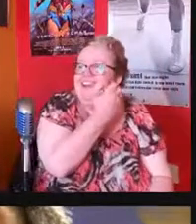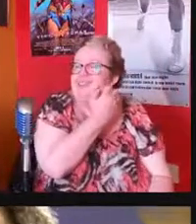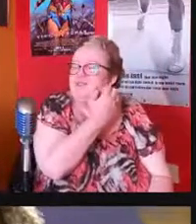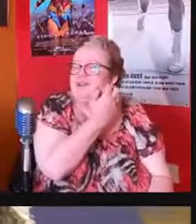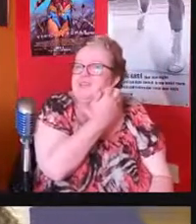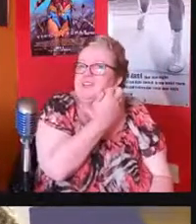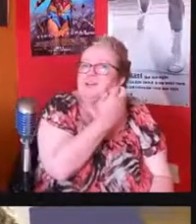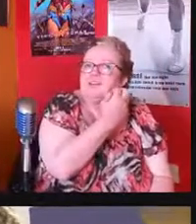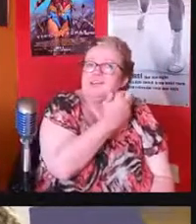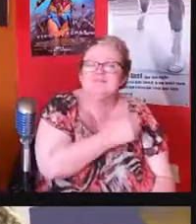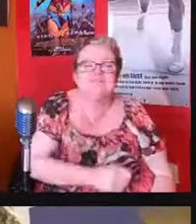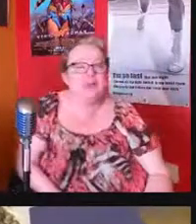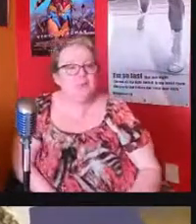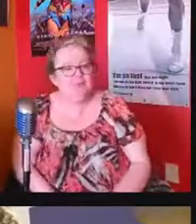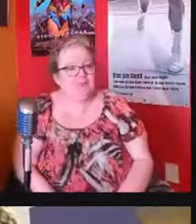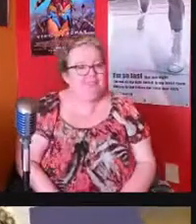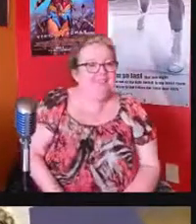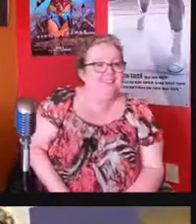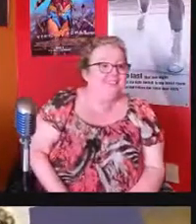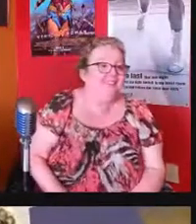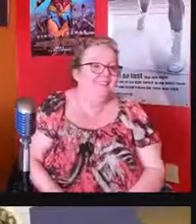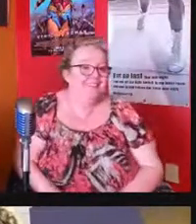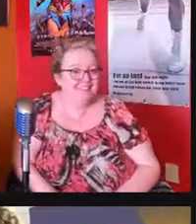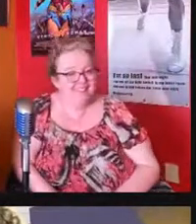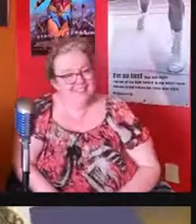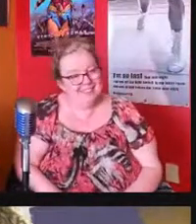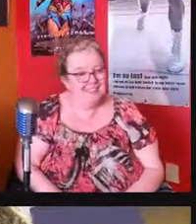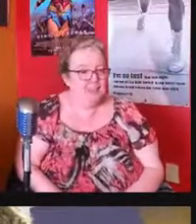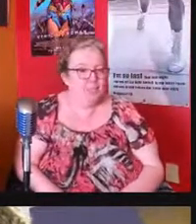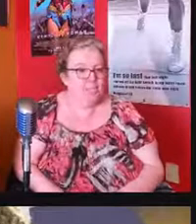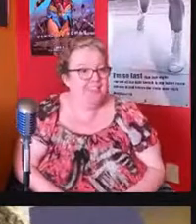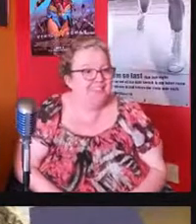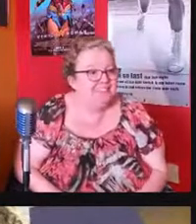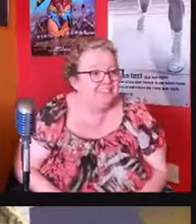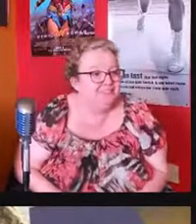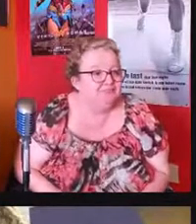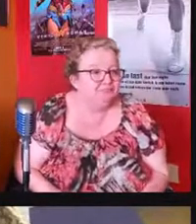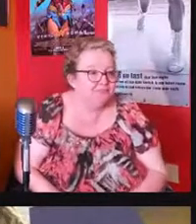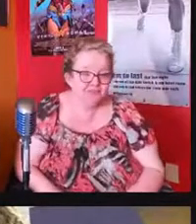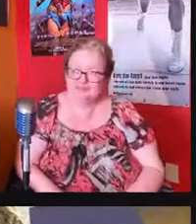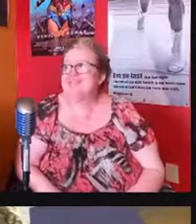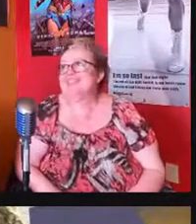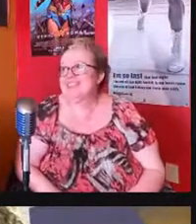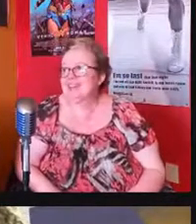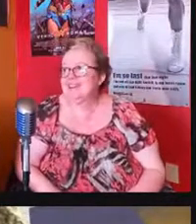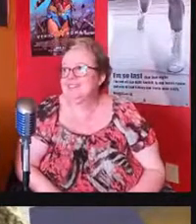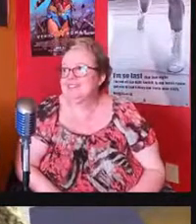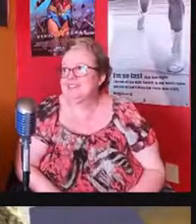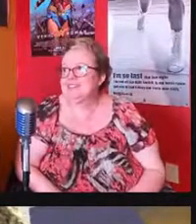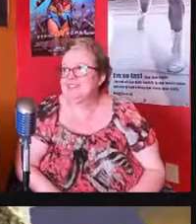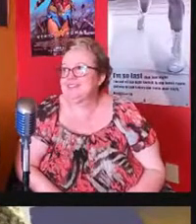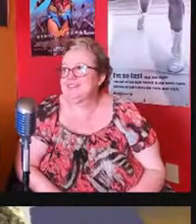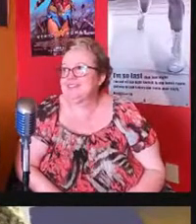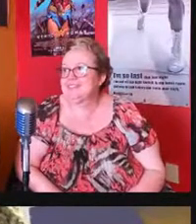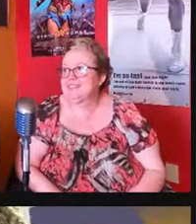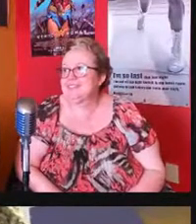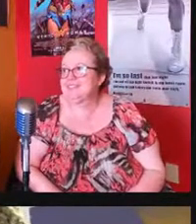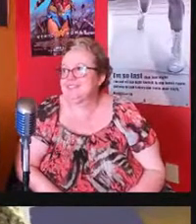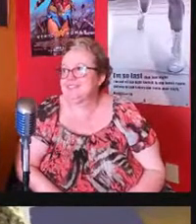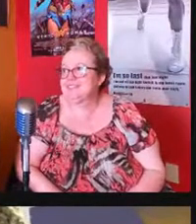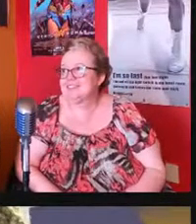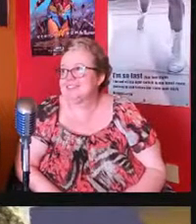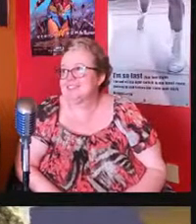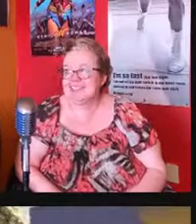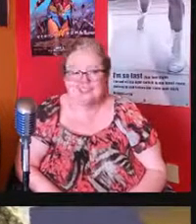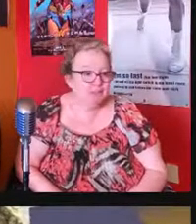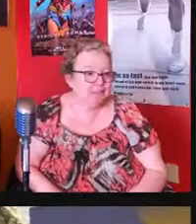Oh! I had fun with that word. So. Yeah, she did. She did. And I mean, like, I'm really grateful that